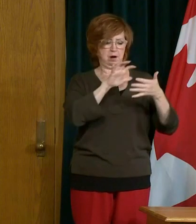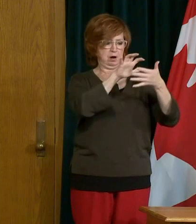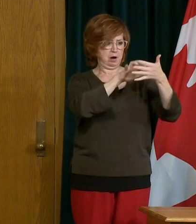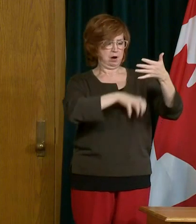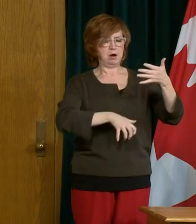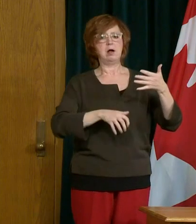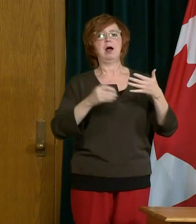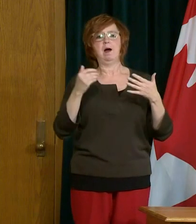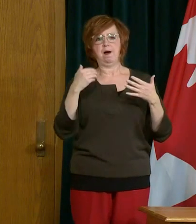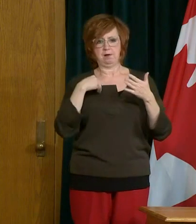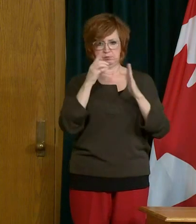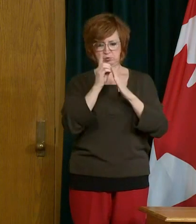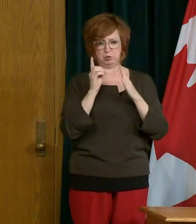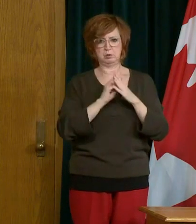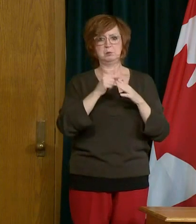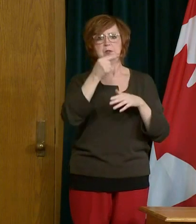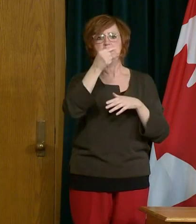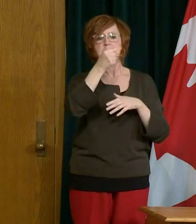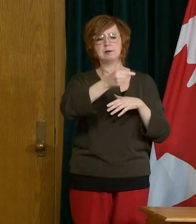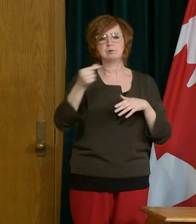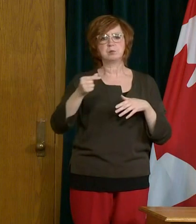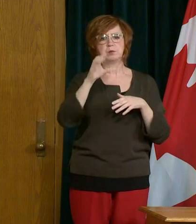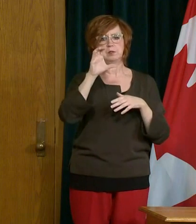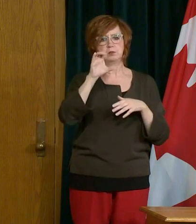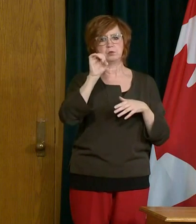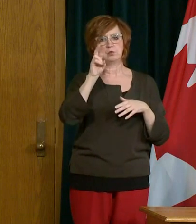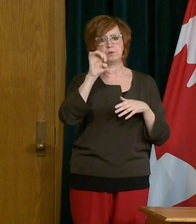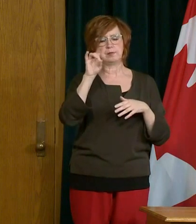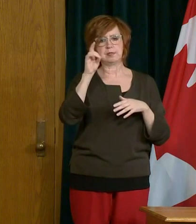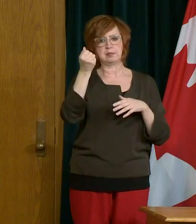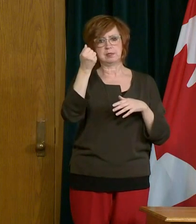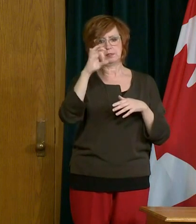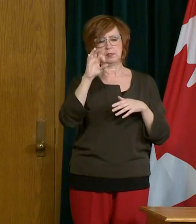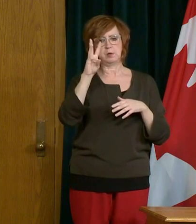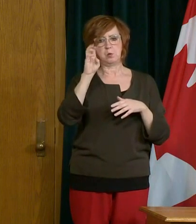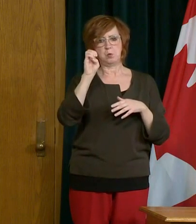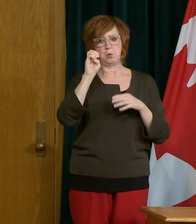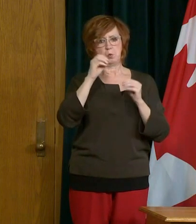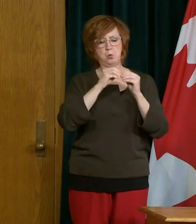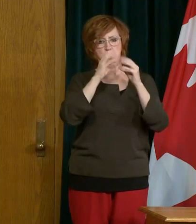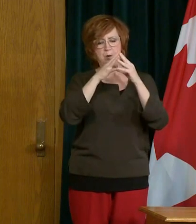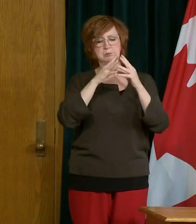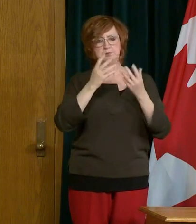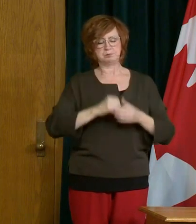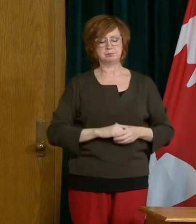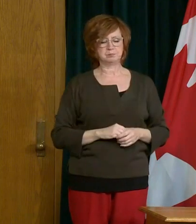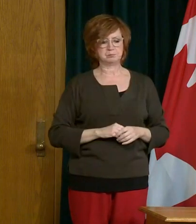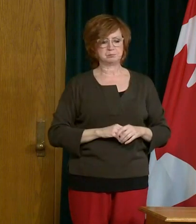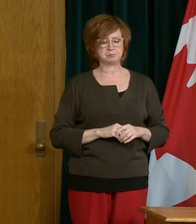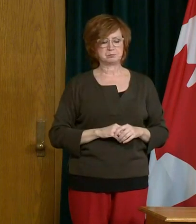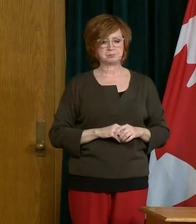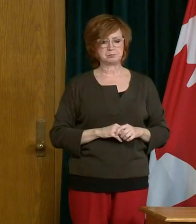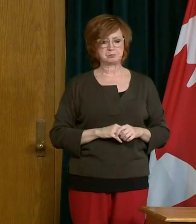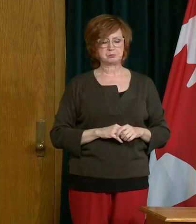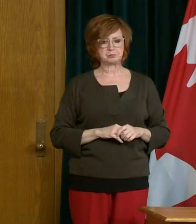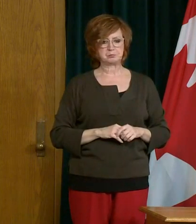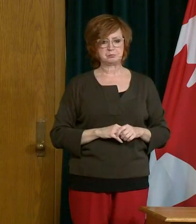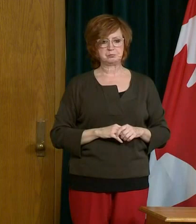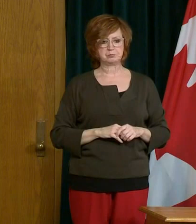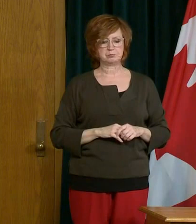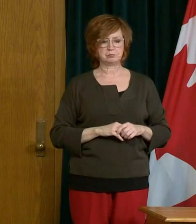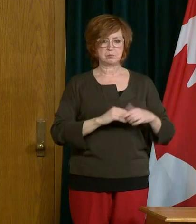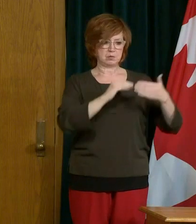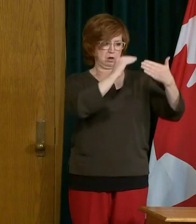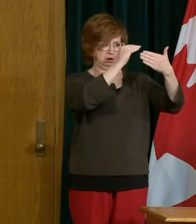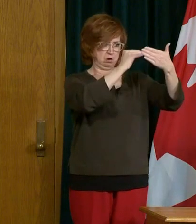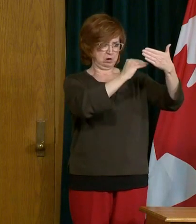Saskatchewan document on the government's COVID-19 website. There are still a number of businesses that will not be